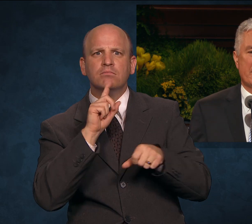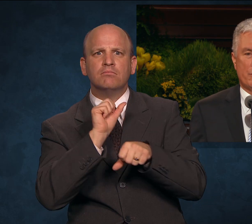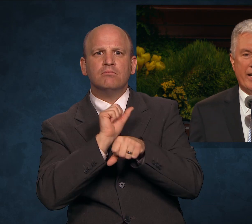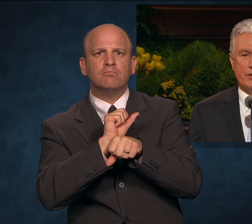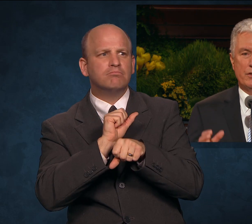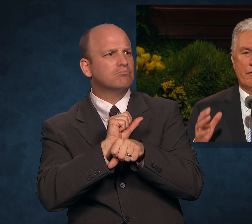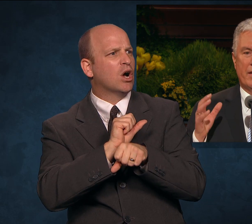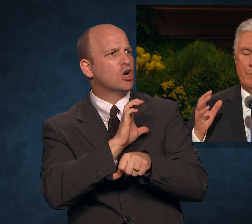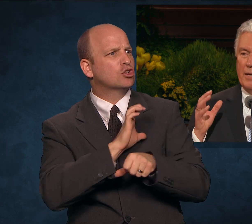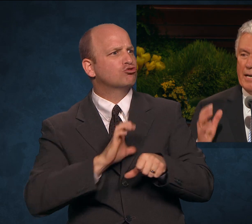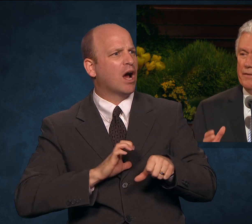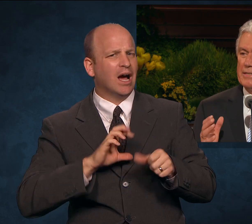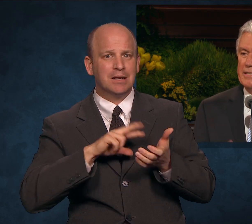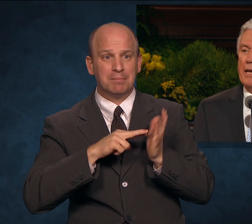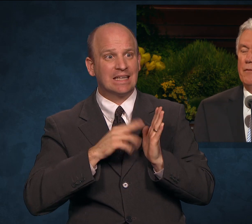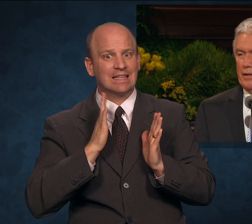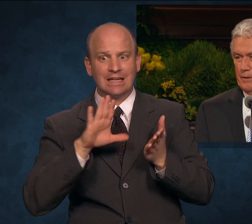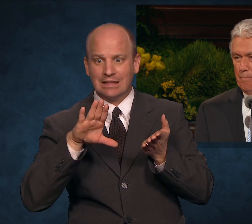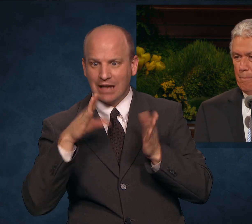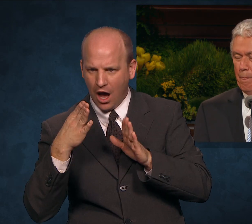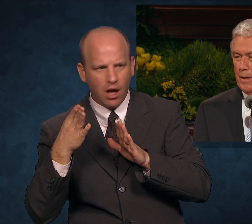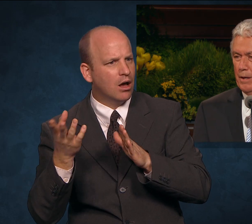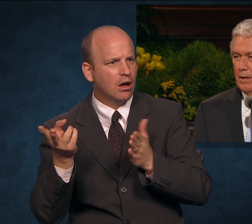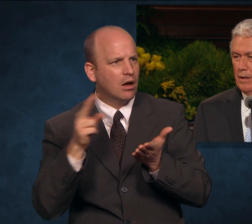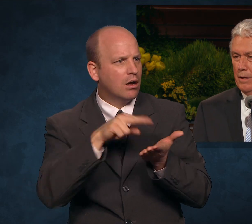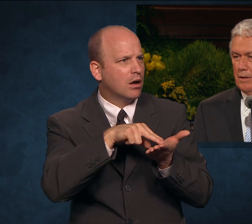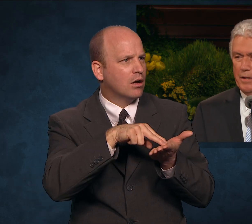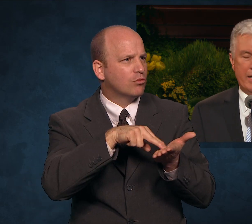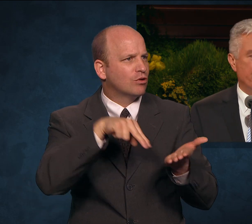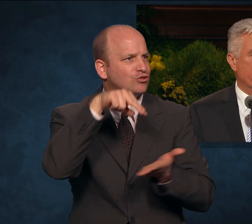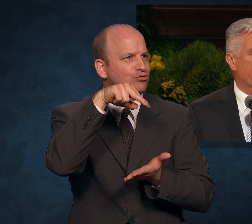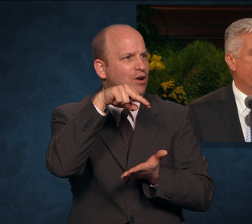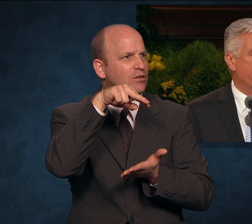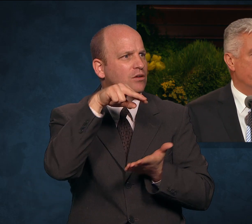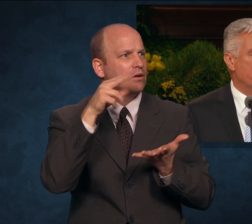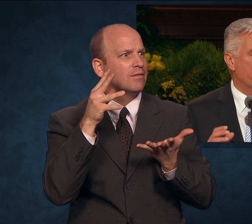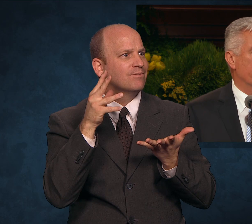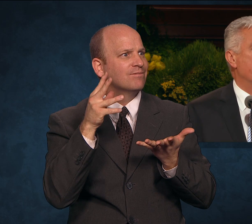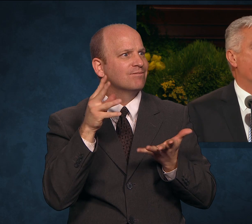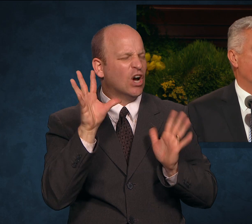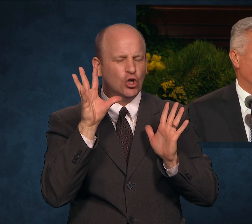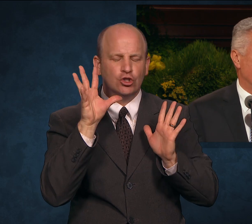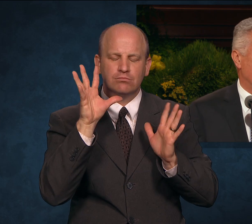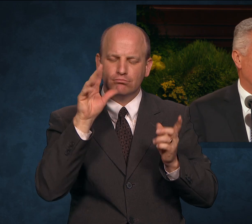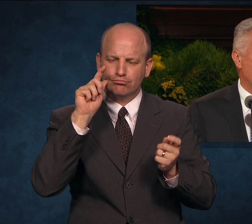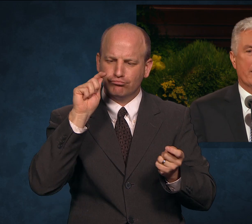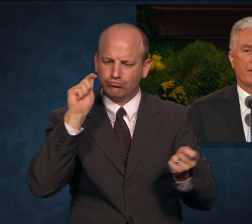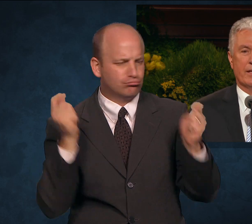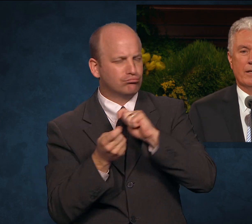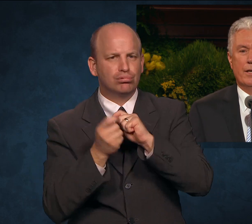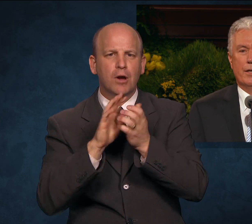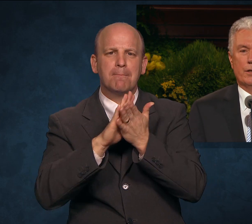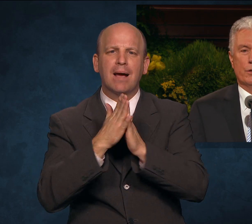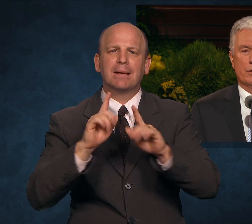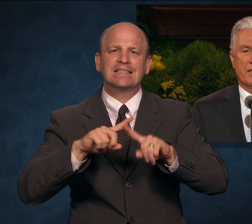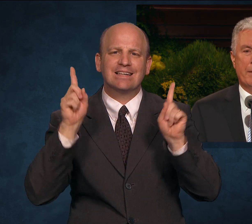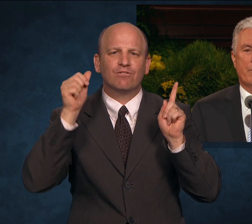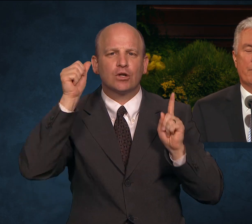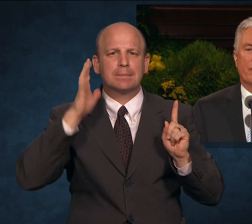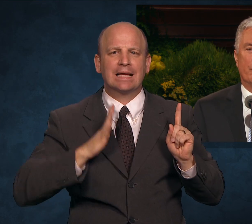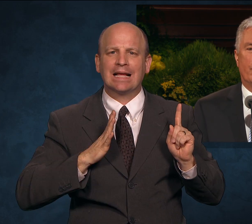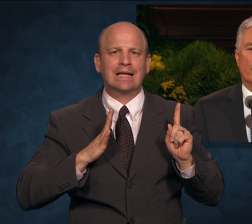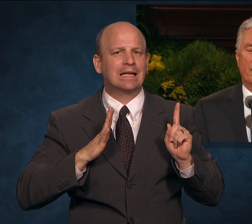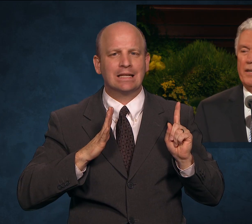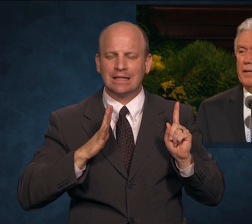Glorious resurrection of their beloved savior they became different men nothing could